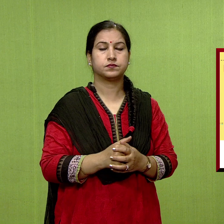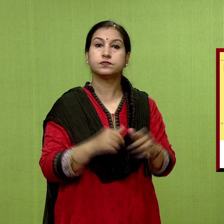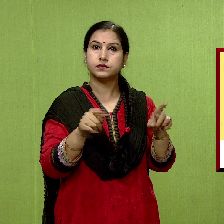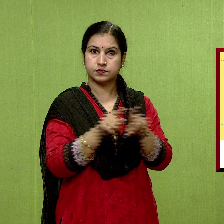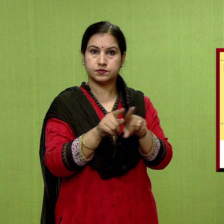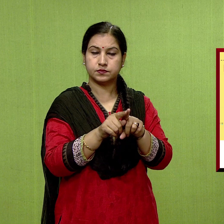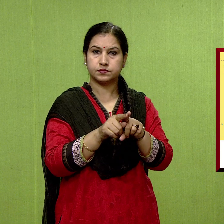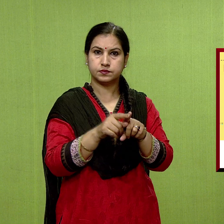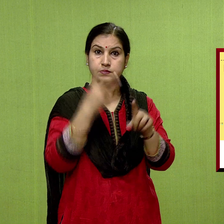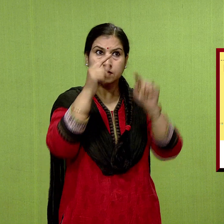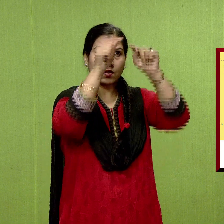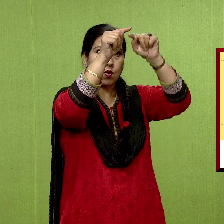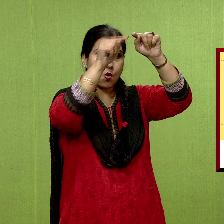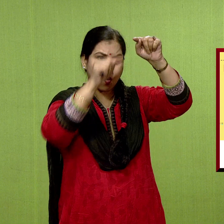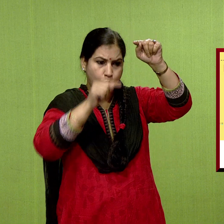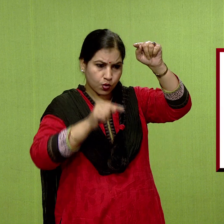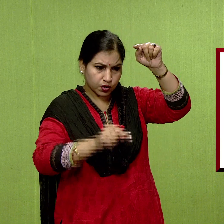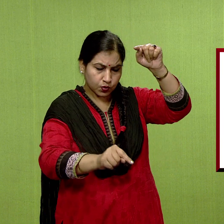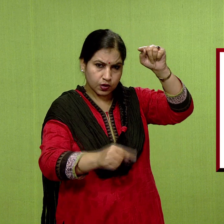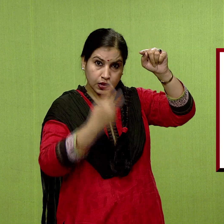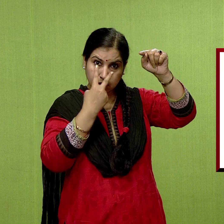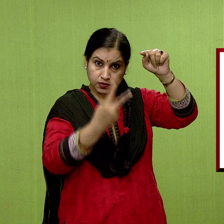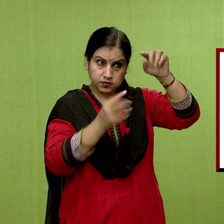And if we see in the longitudinal area,